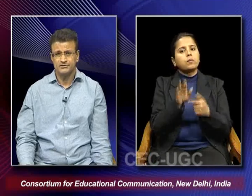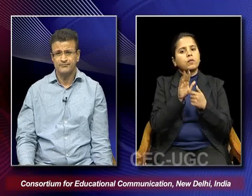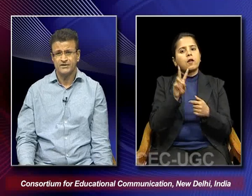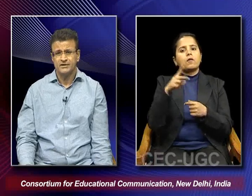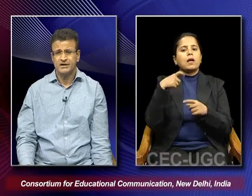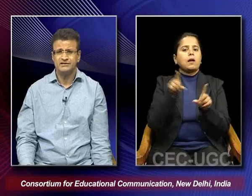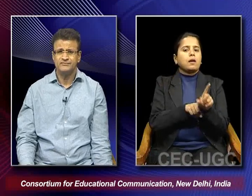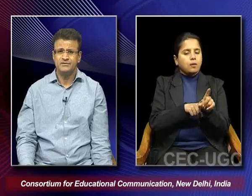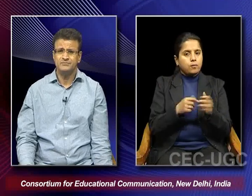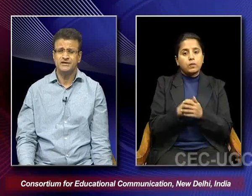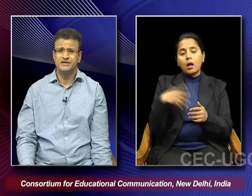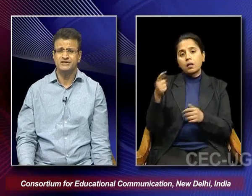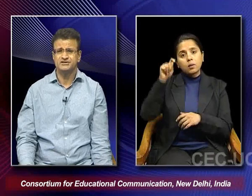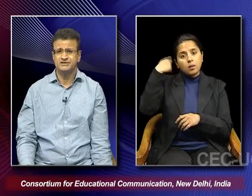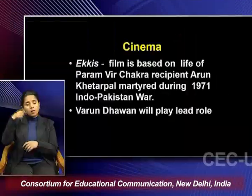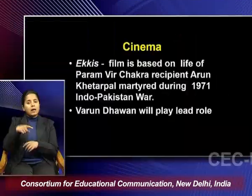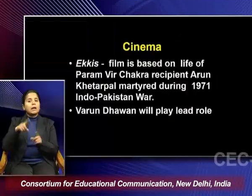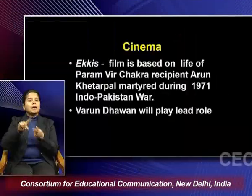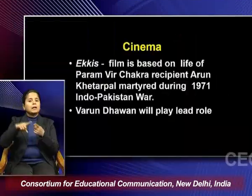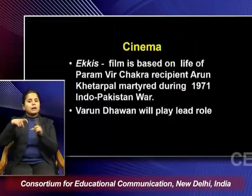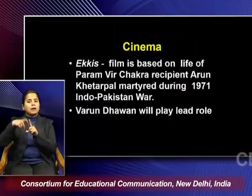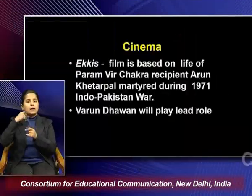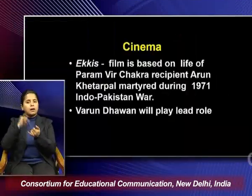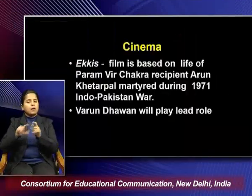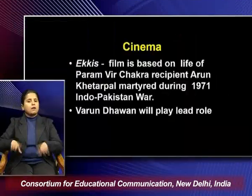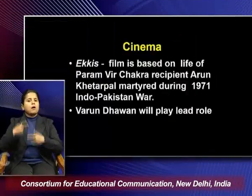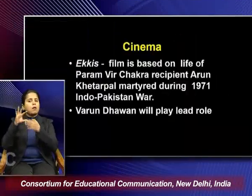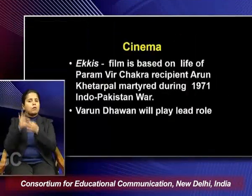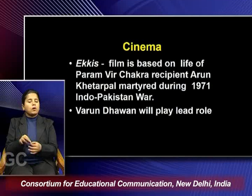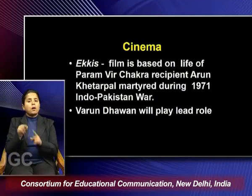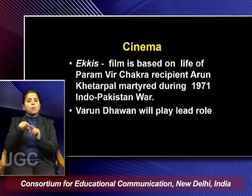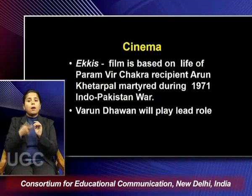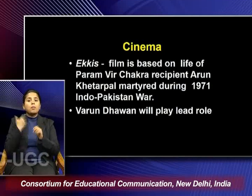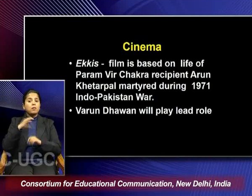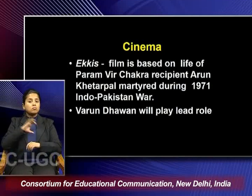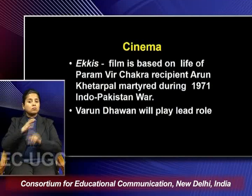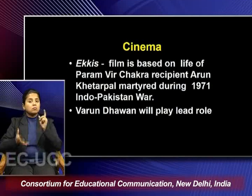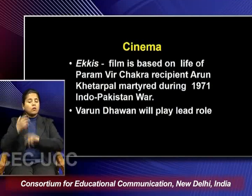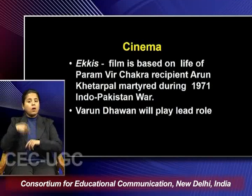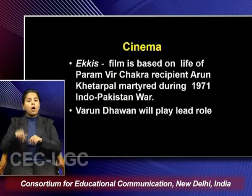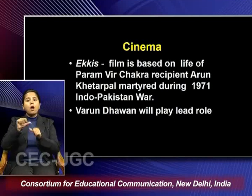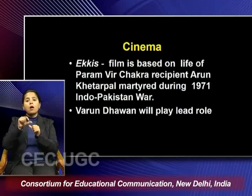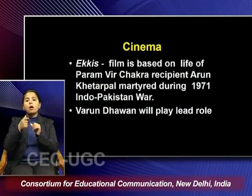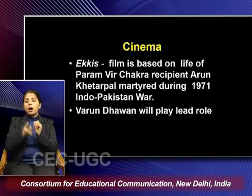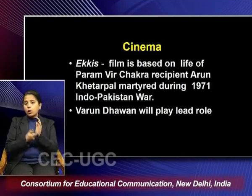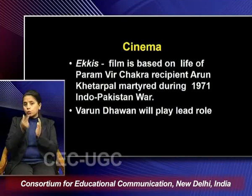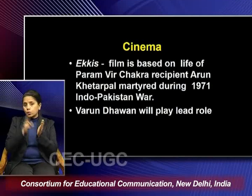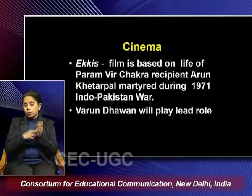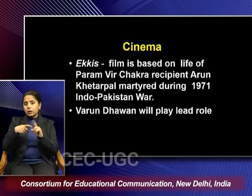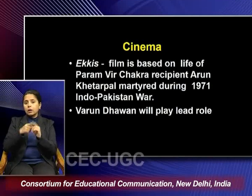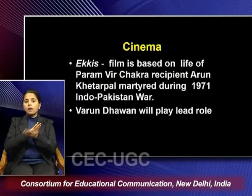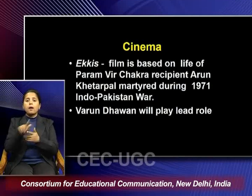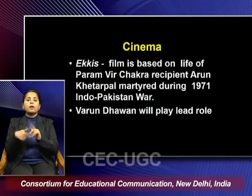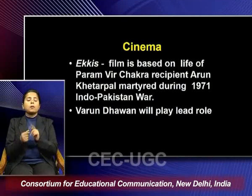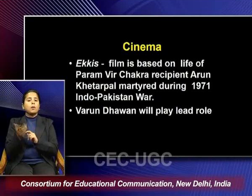Kaushal. Another film, 21, is based on the life of Paramveer Chakra recipient Arun Khetrapal,